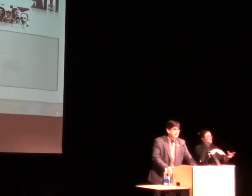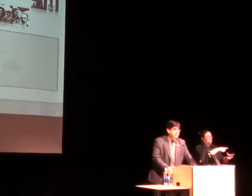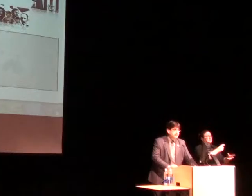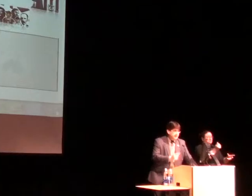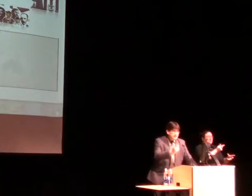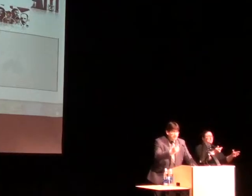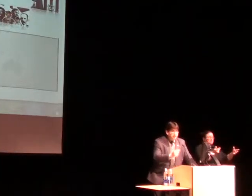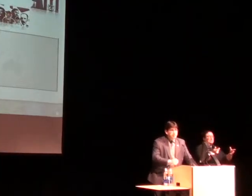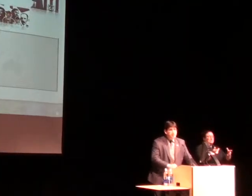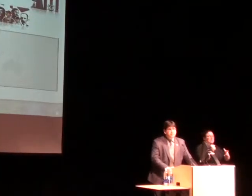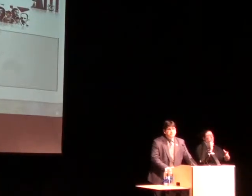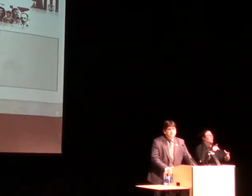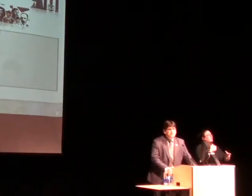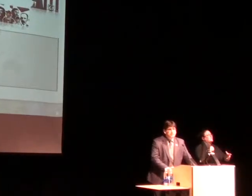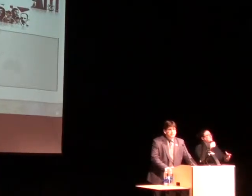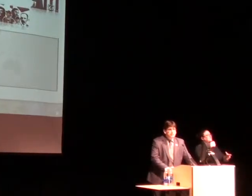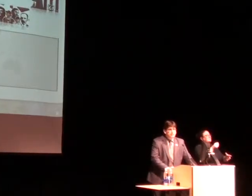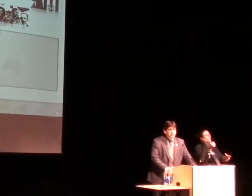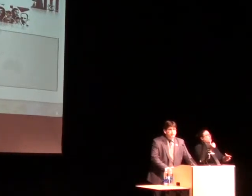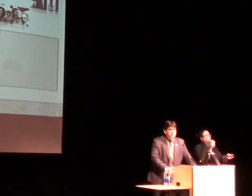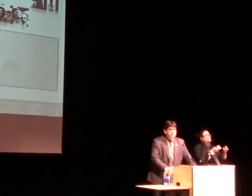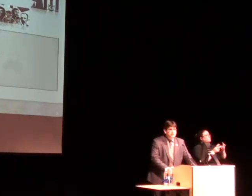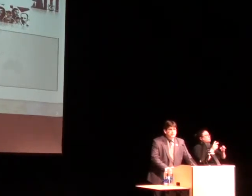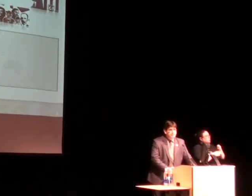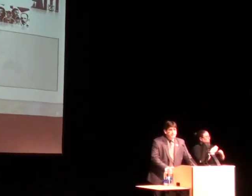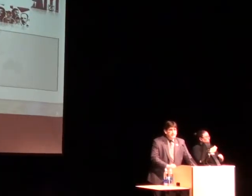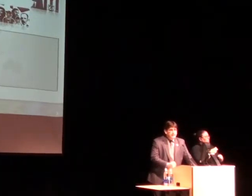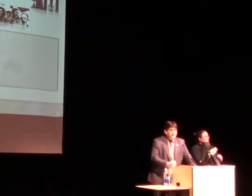Okay. That is another problem. You know,